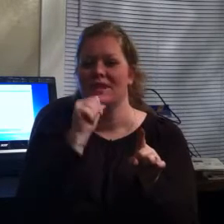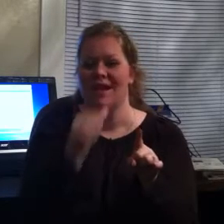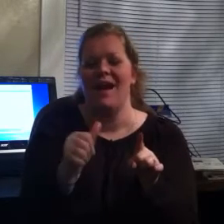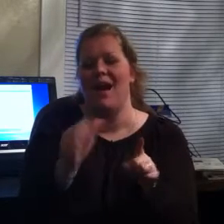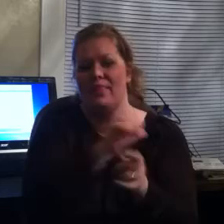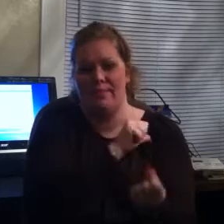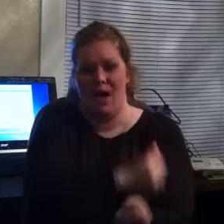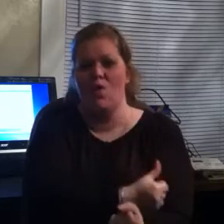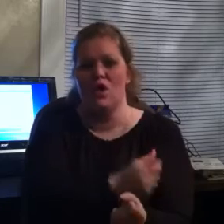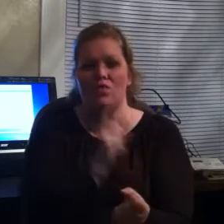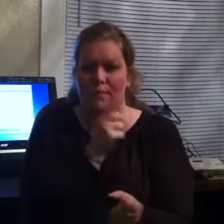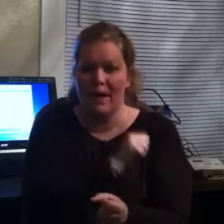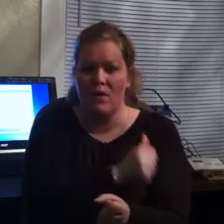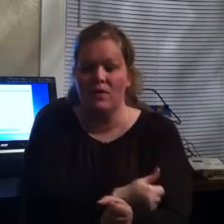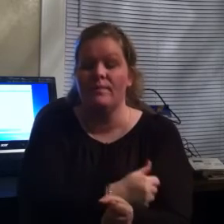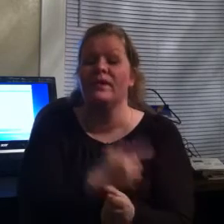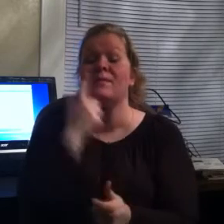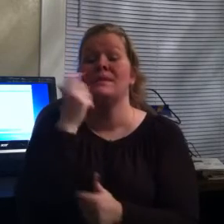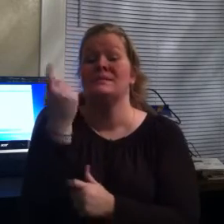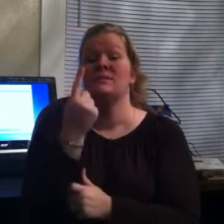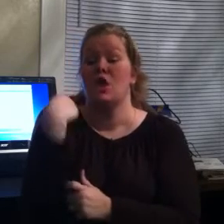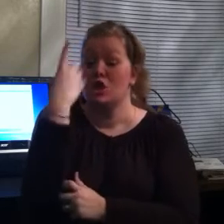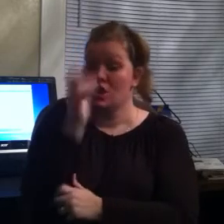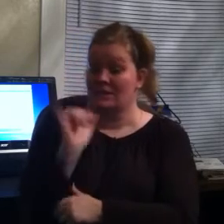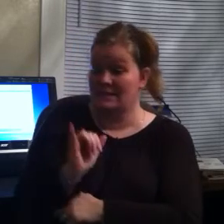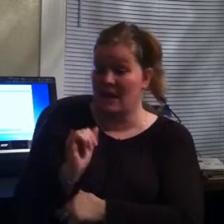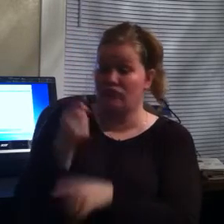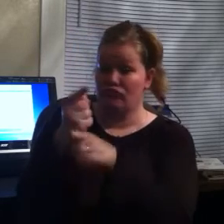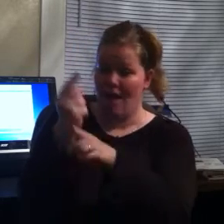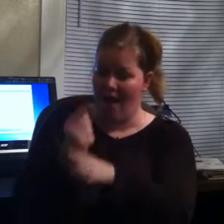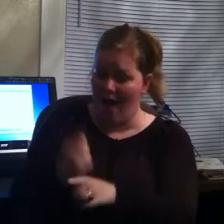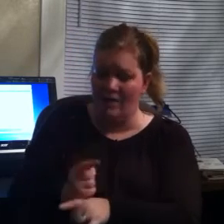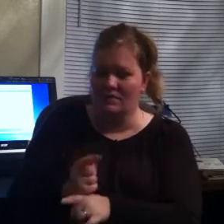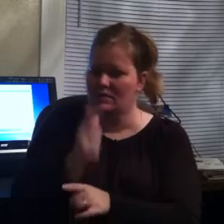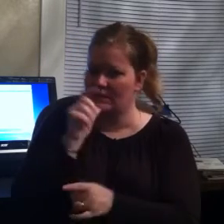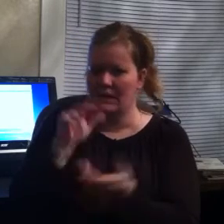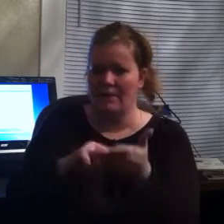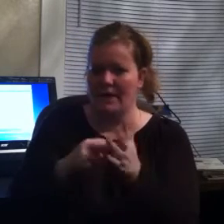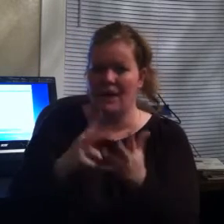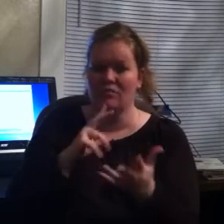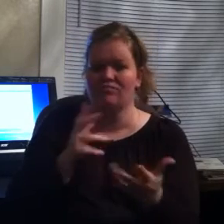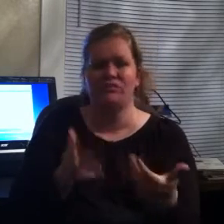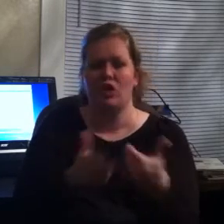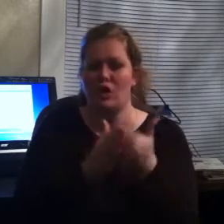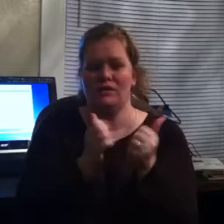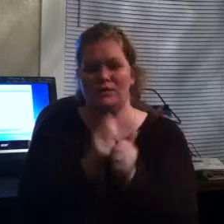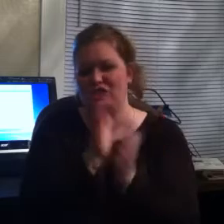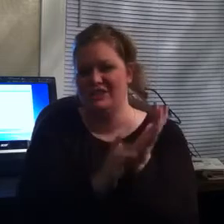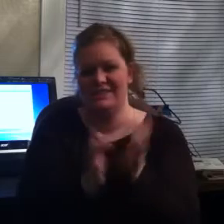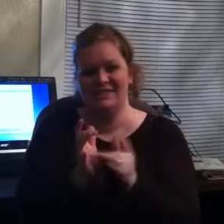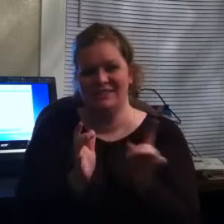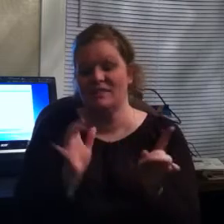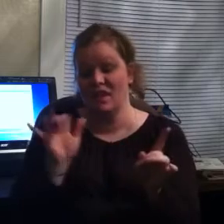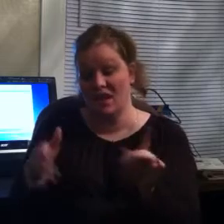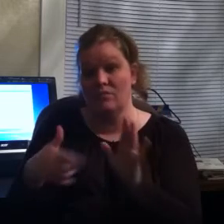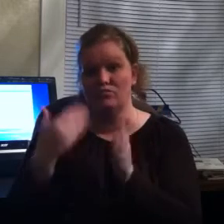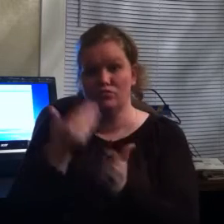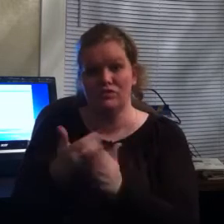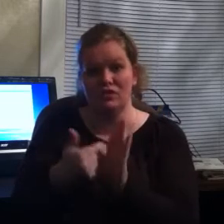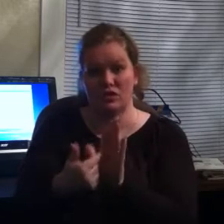Just because someone looks like they're doing it right doesn't mean that they're close to Jesus at all. And this is case in point here. That these people, the Pharisees,